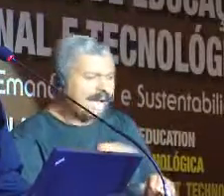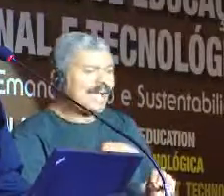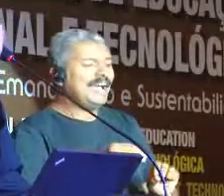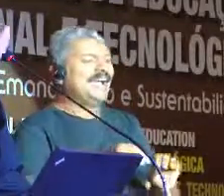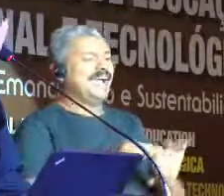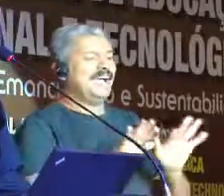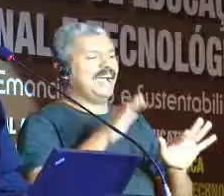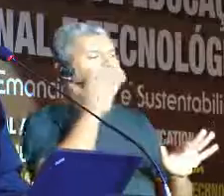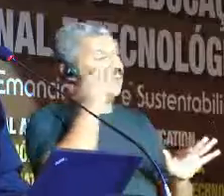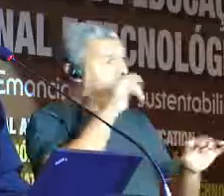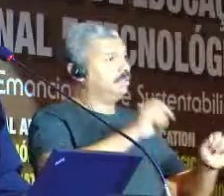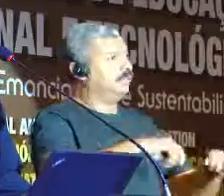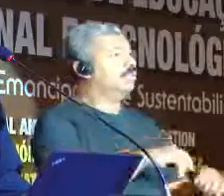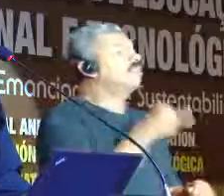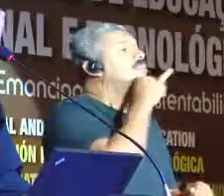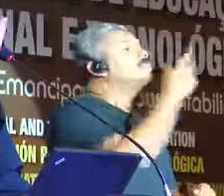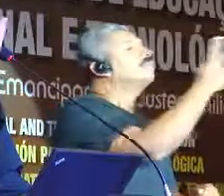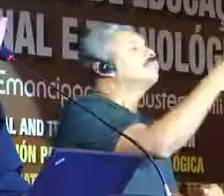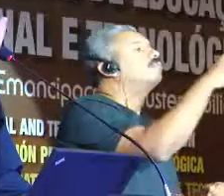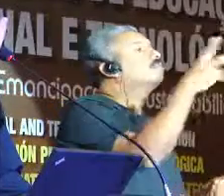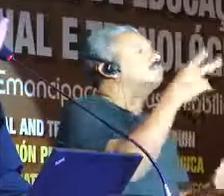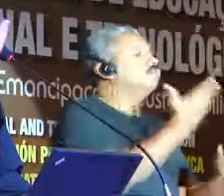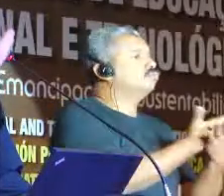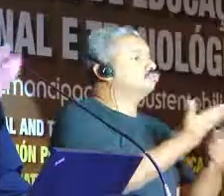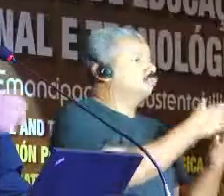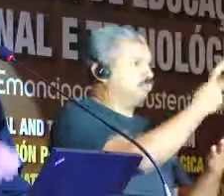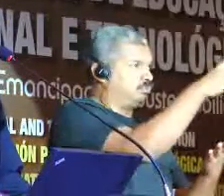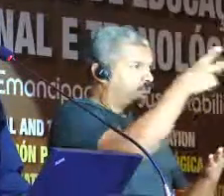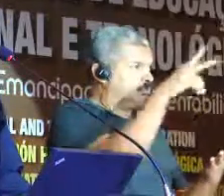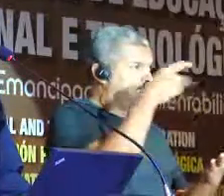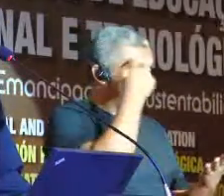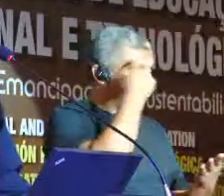the programs, they're taught 3 times.